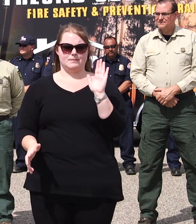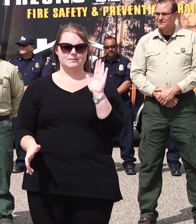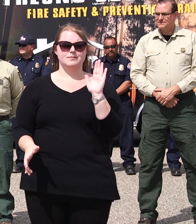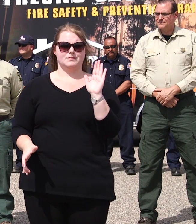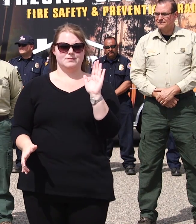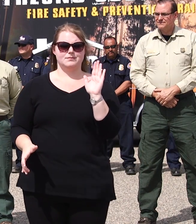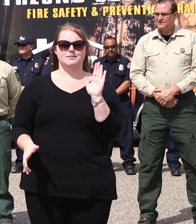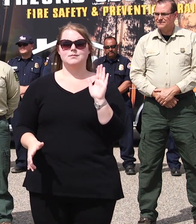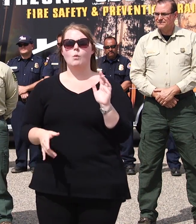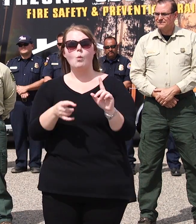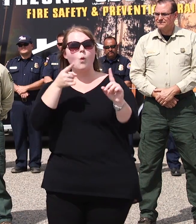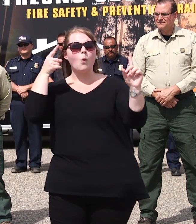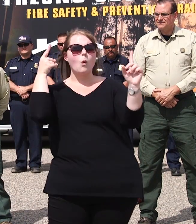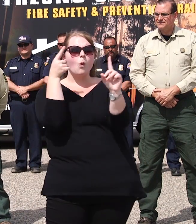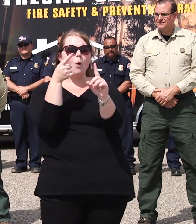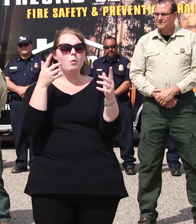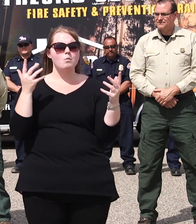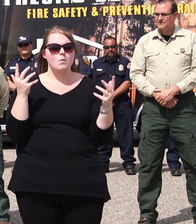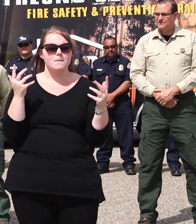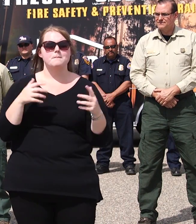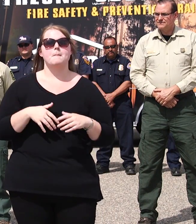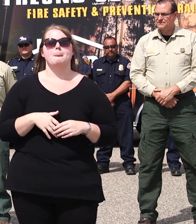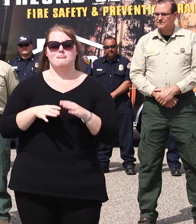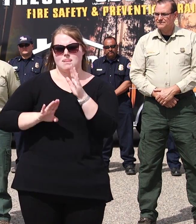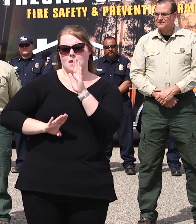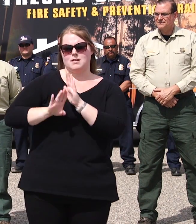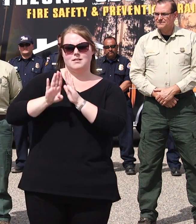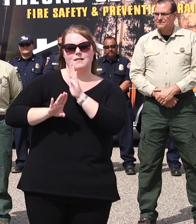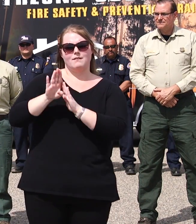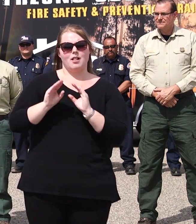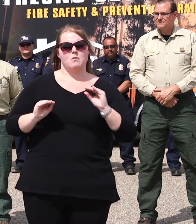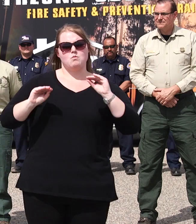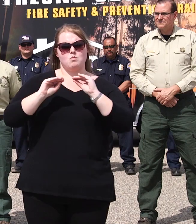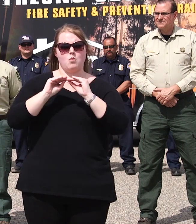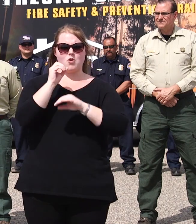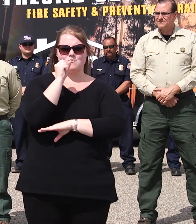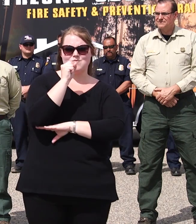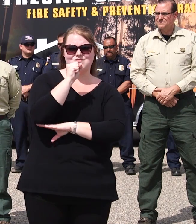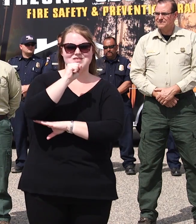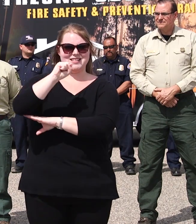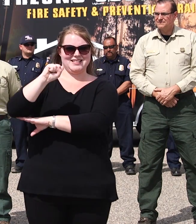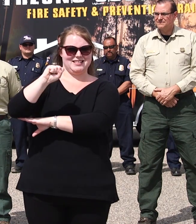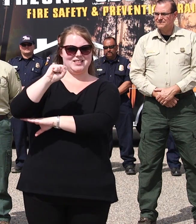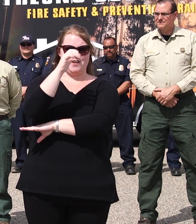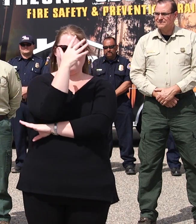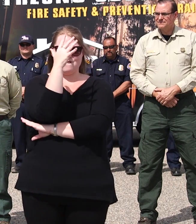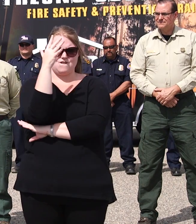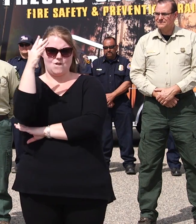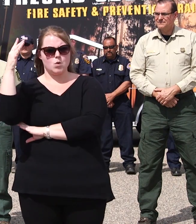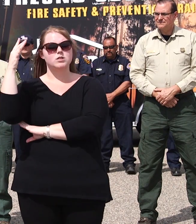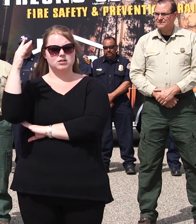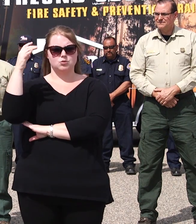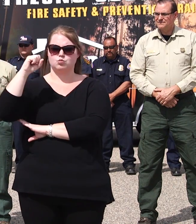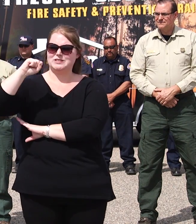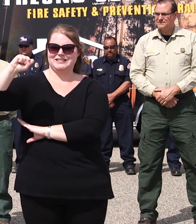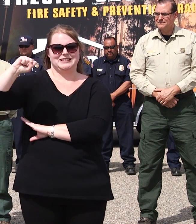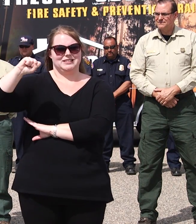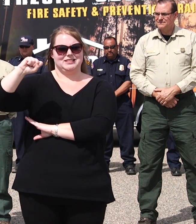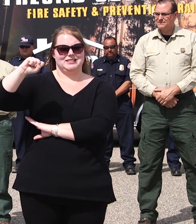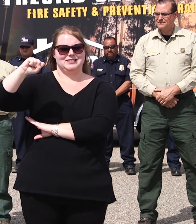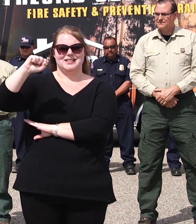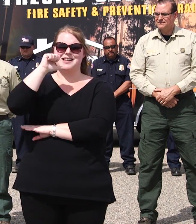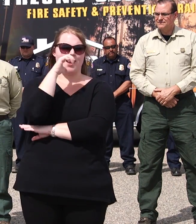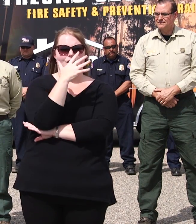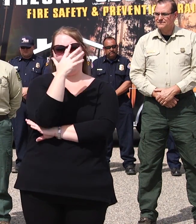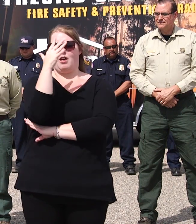The intent is to develop more resilient forests to